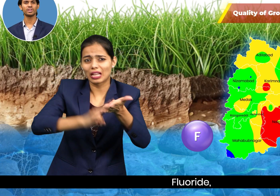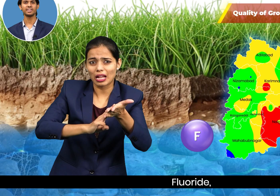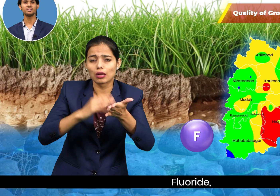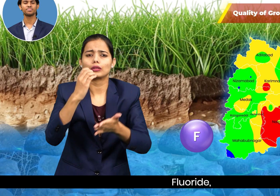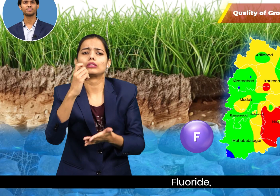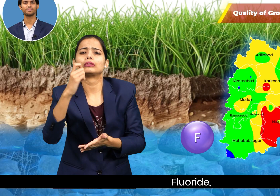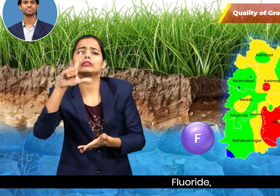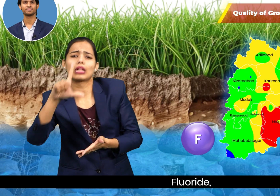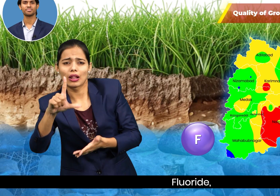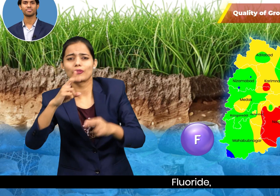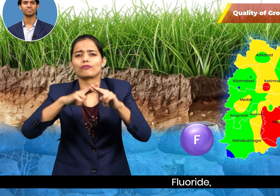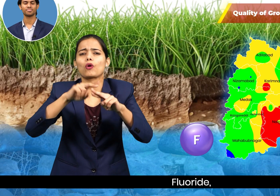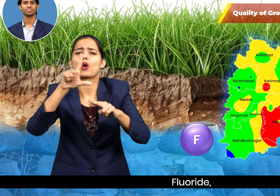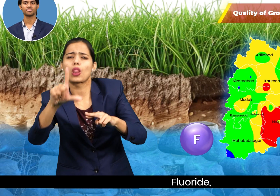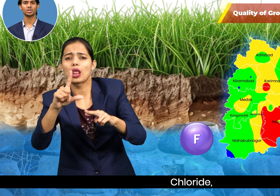fluoride,